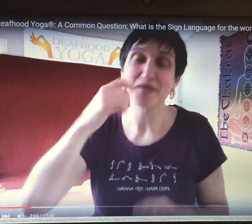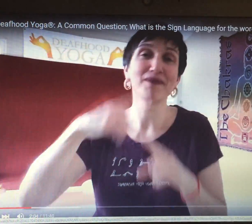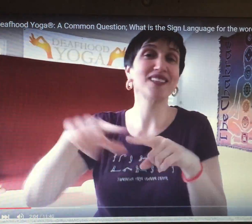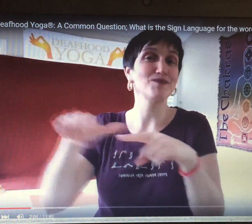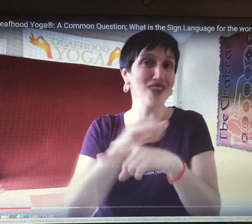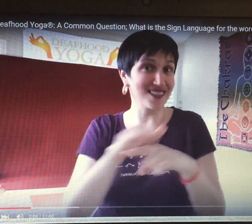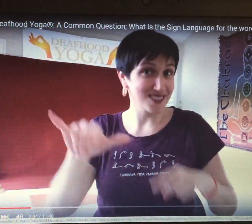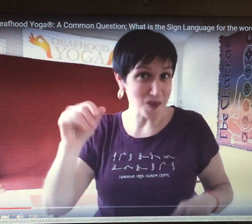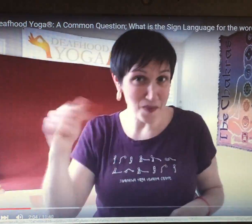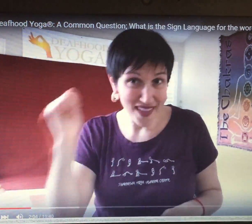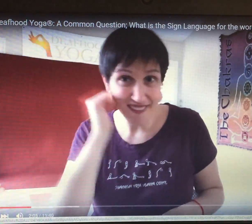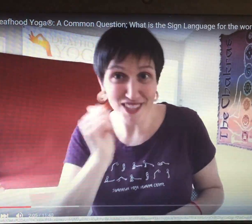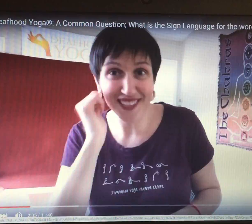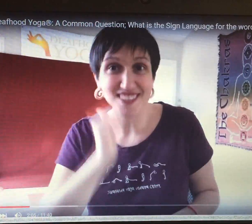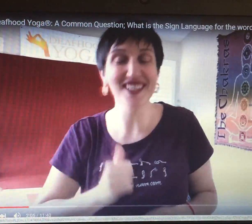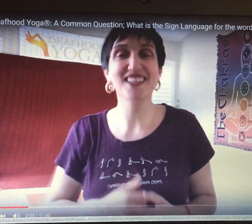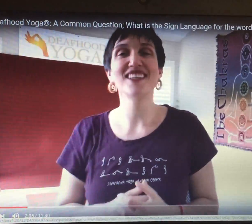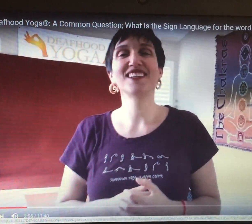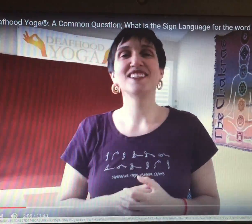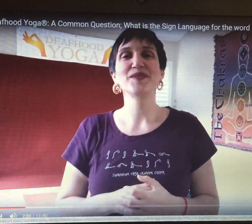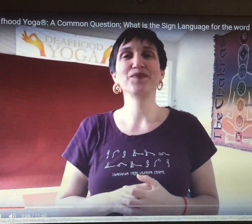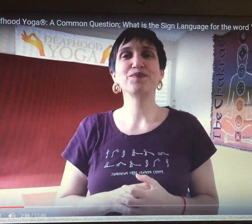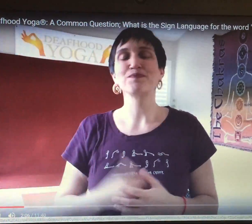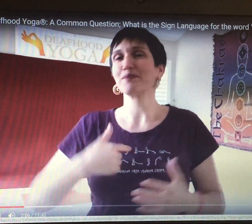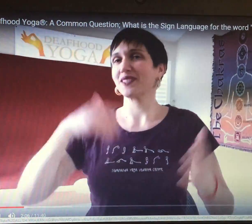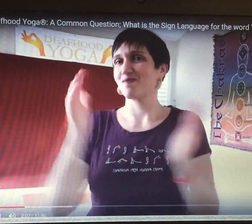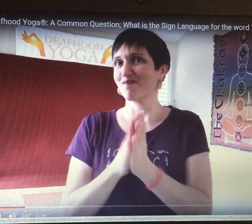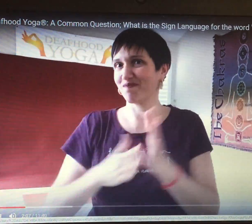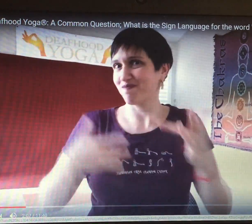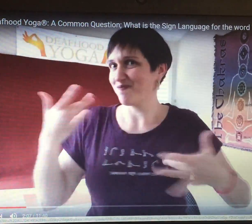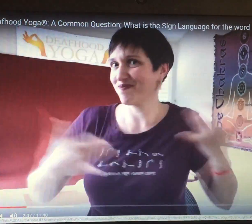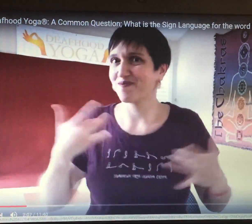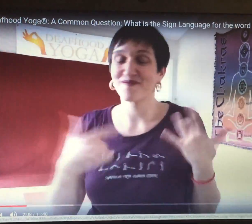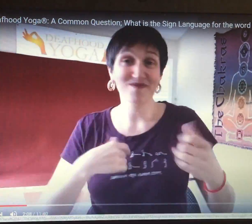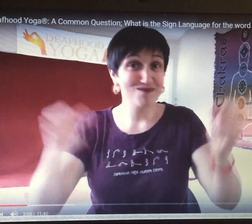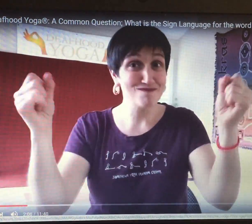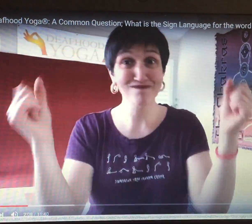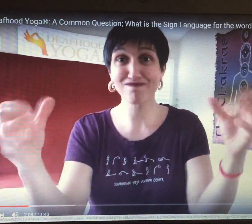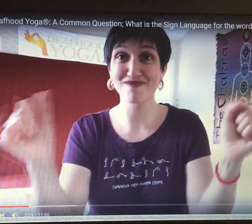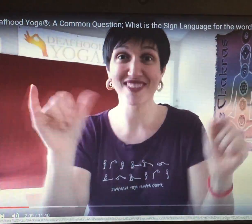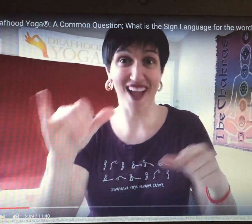yoga every day, plus I practice yoga every day. I was getting excited